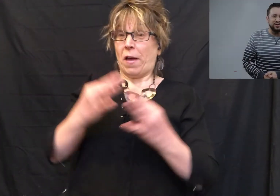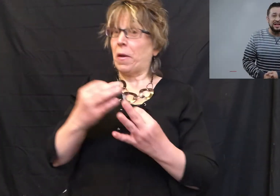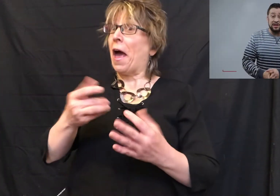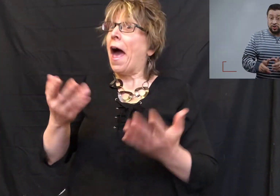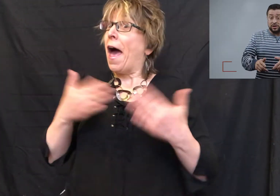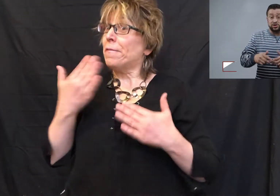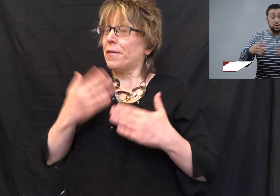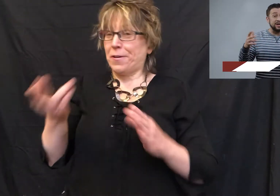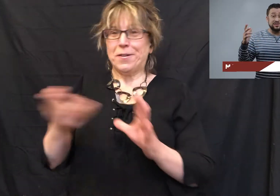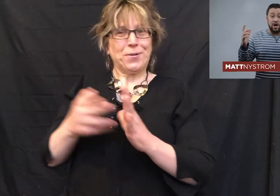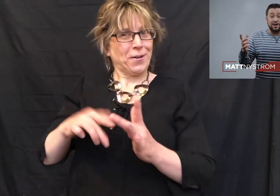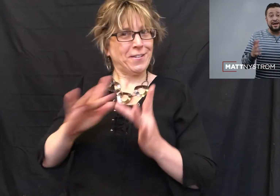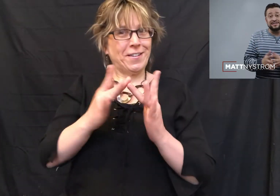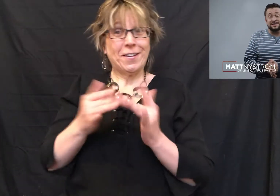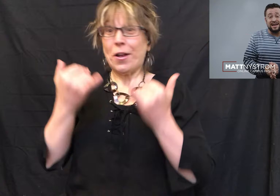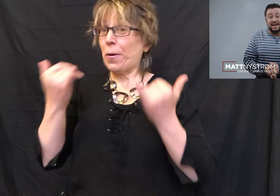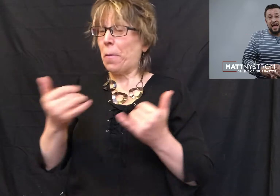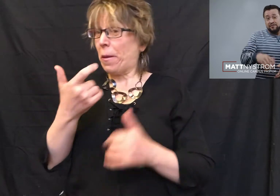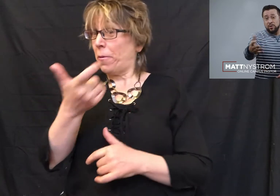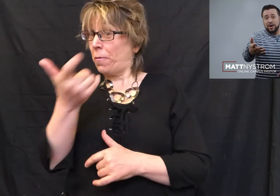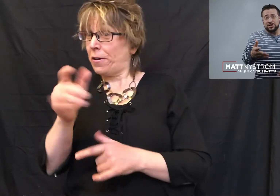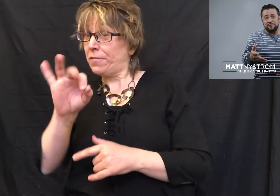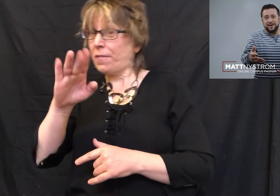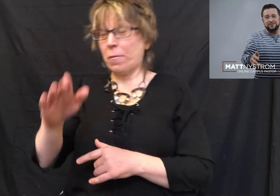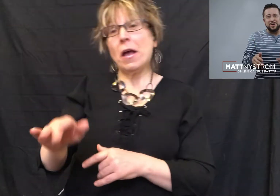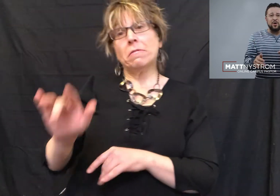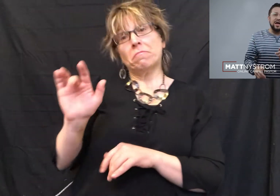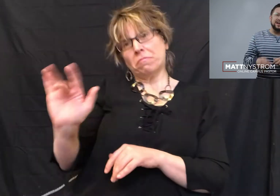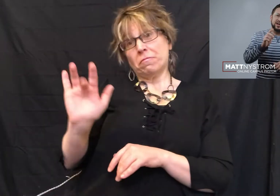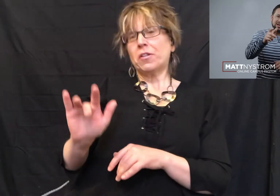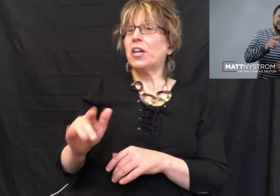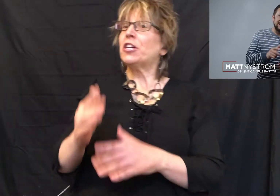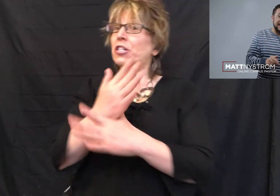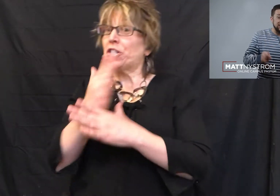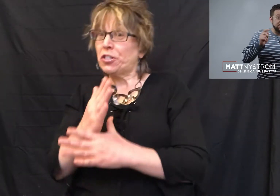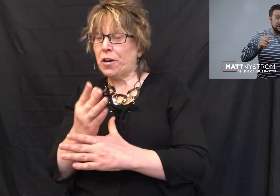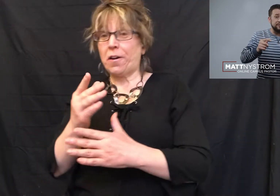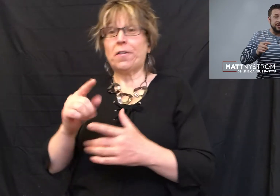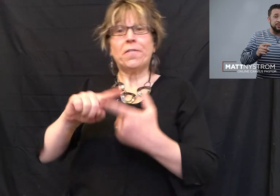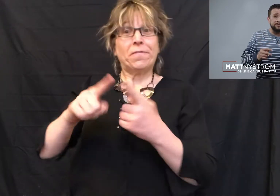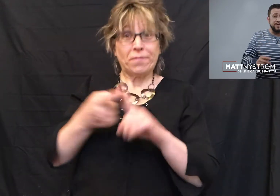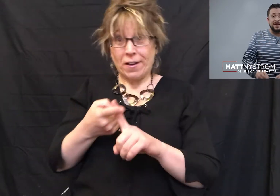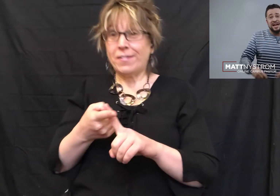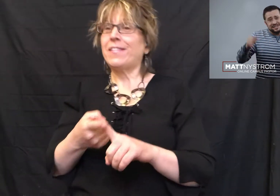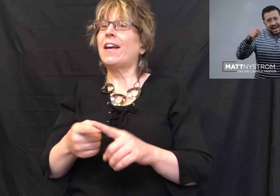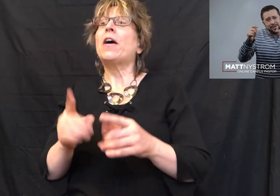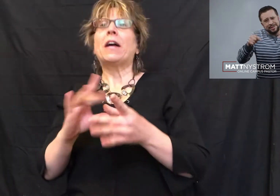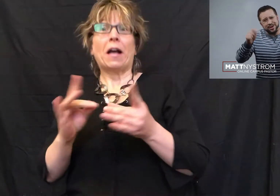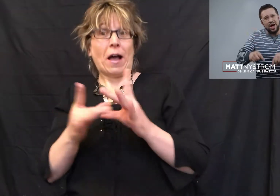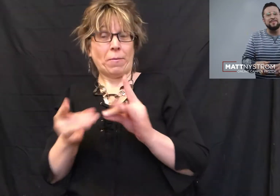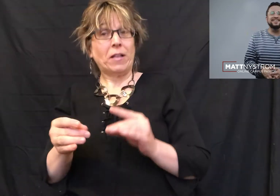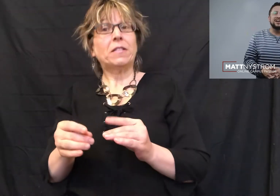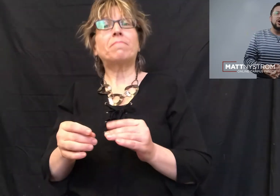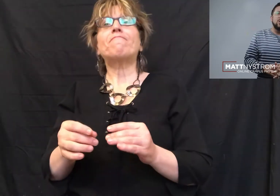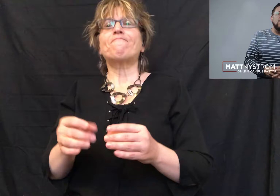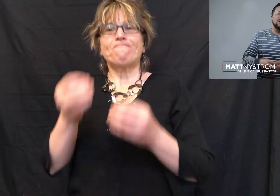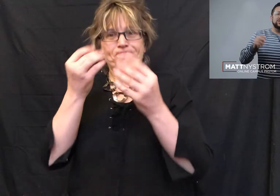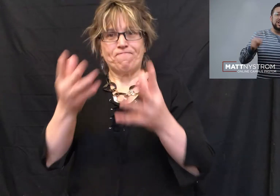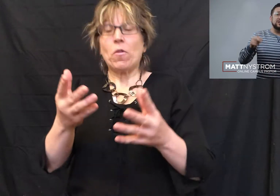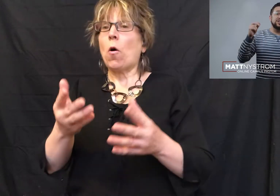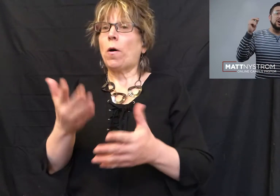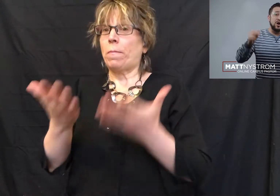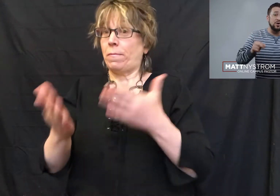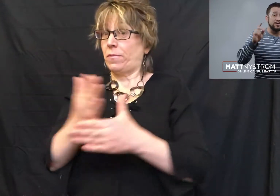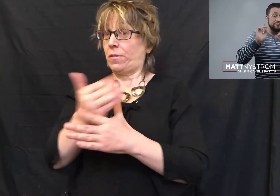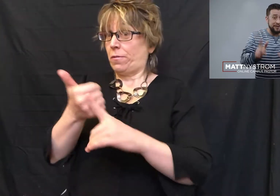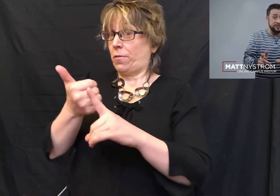Pure family, so glad that you could join us online today. If you're watching on Facebook, go ahead, click a like, share the video with a friend, tag them in the comments, or